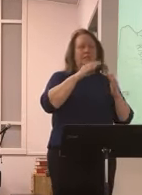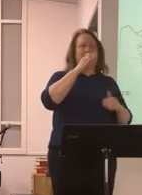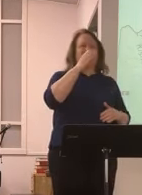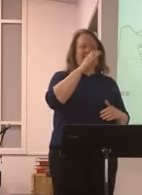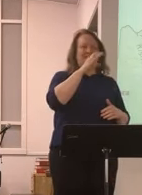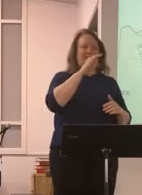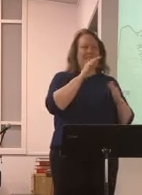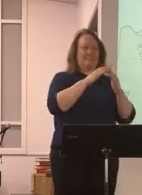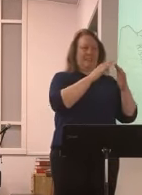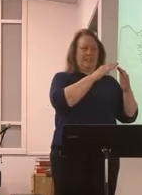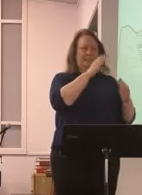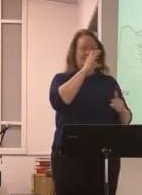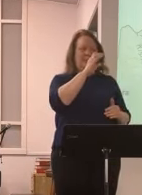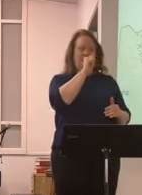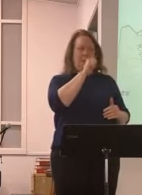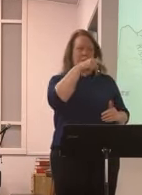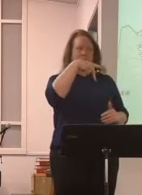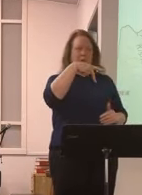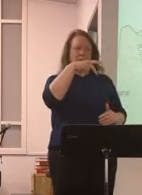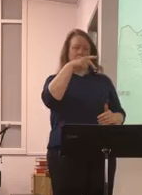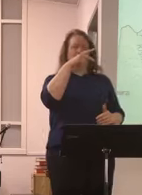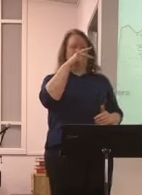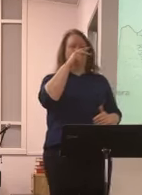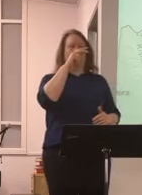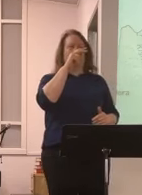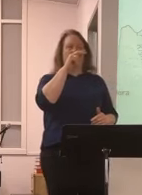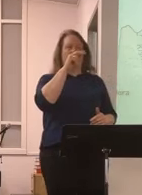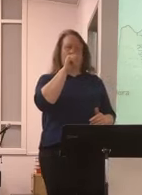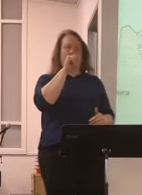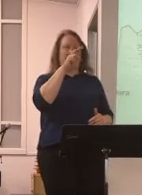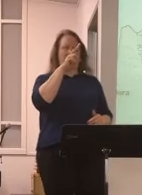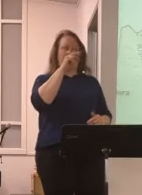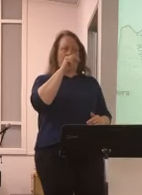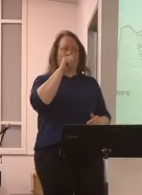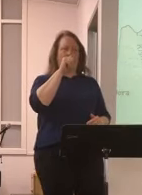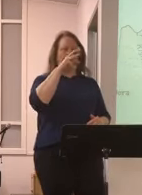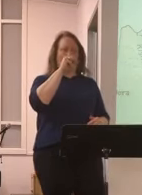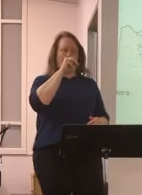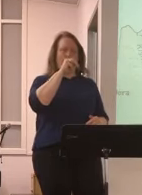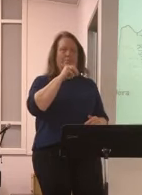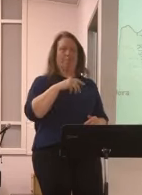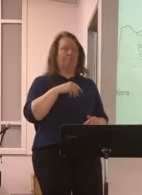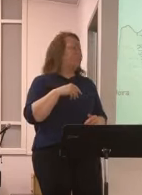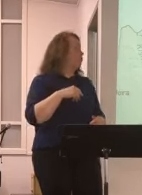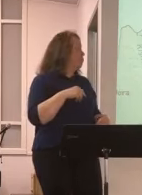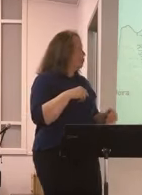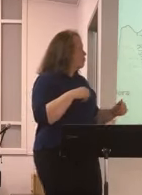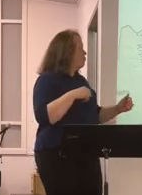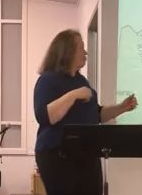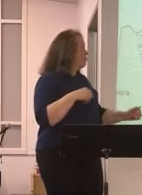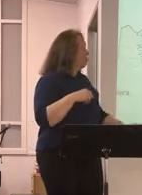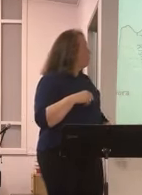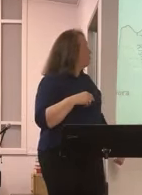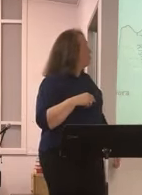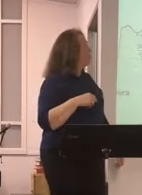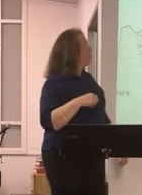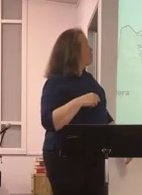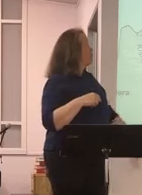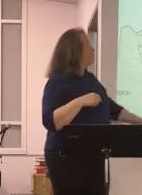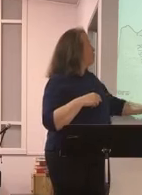And so I just want you to know that if you can find the Sea of Galilee on that map and go to the